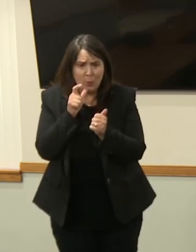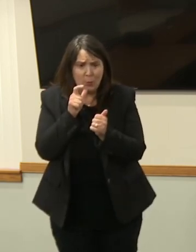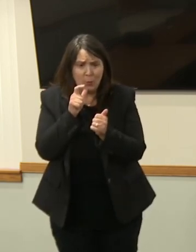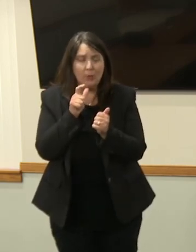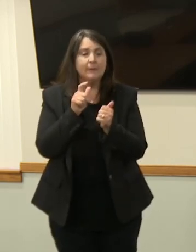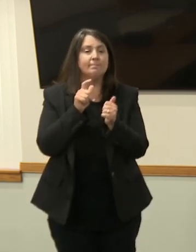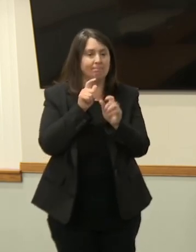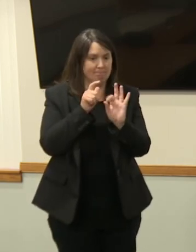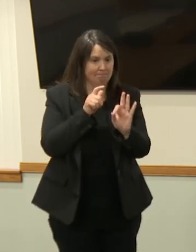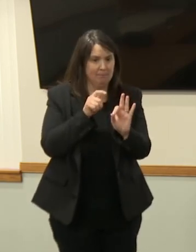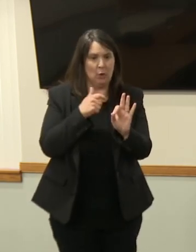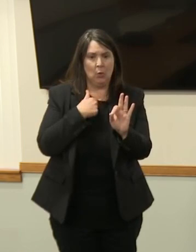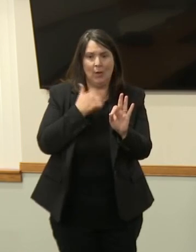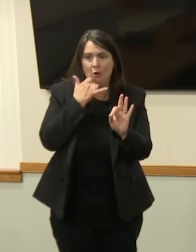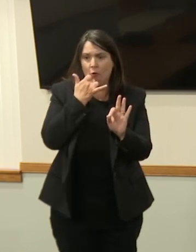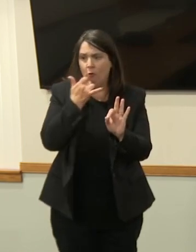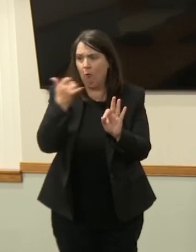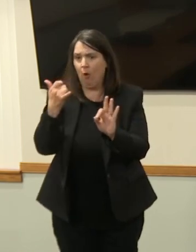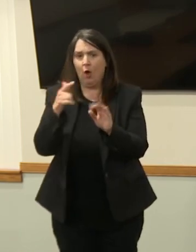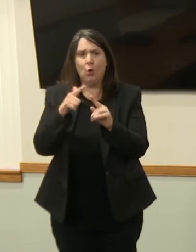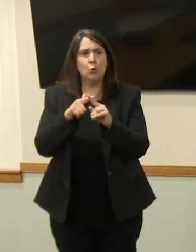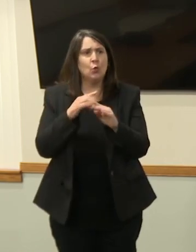that barrier so that you're not